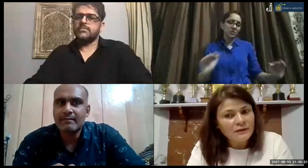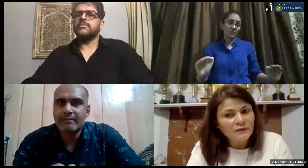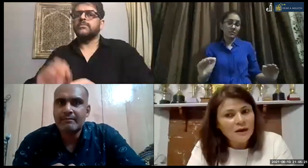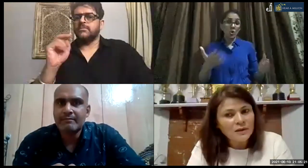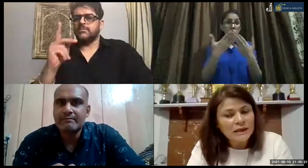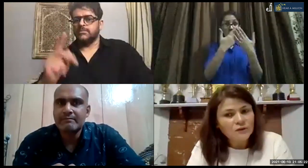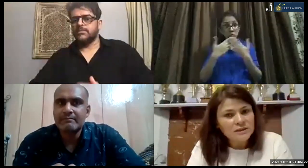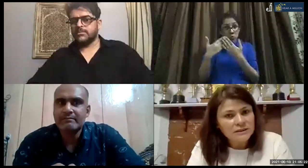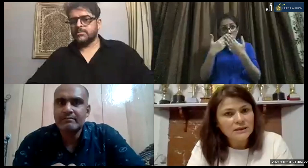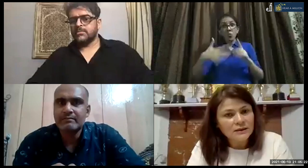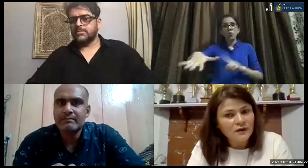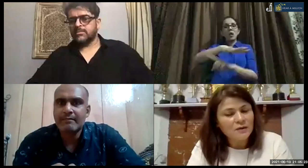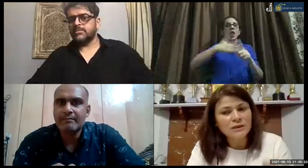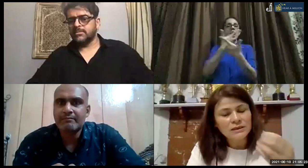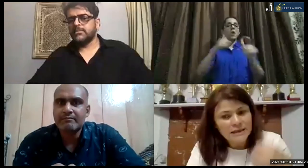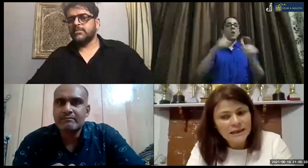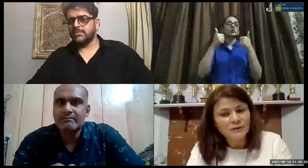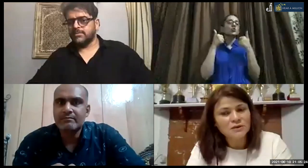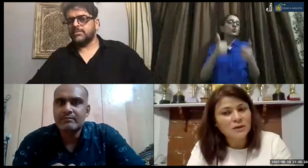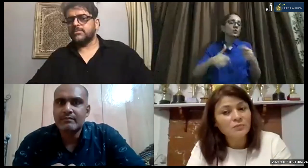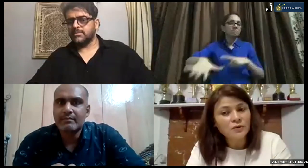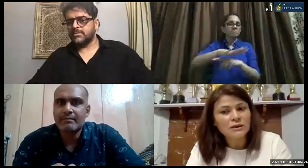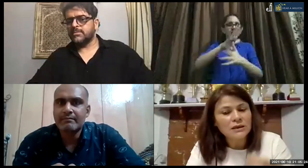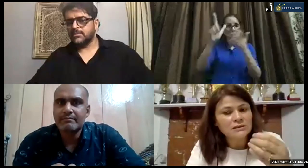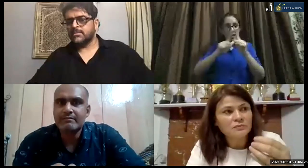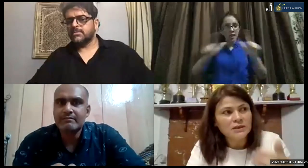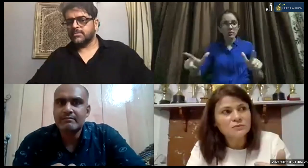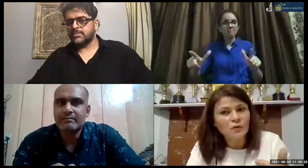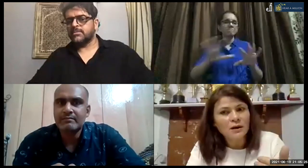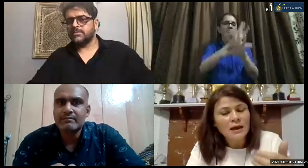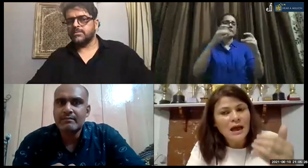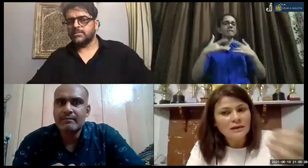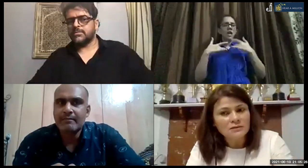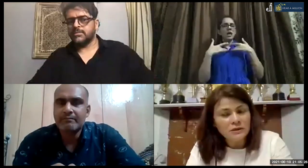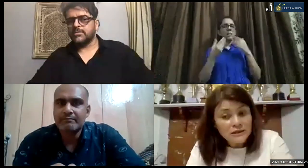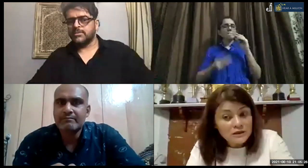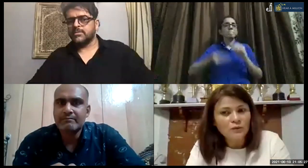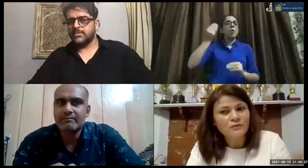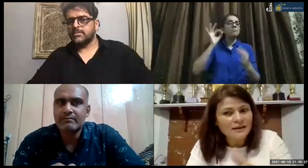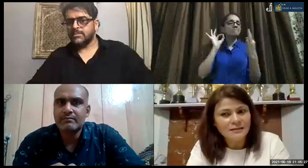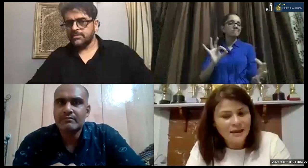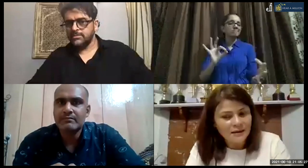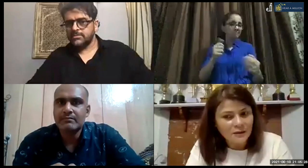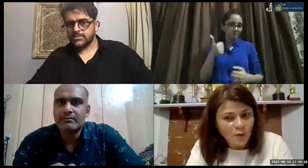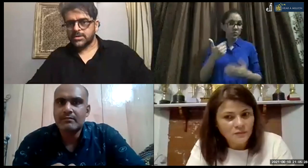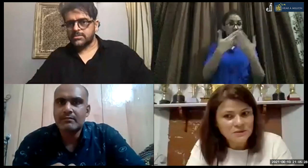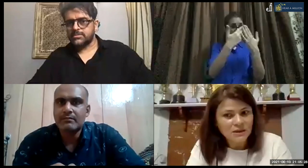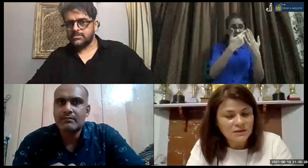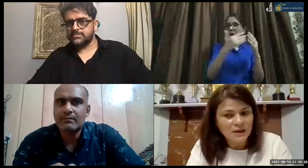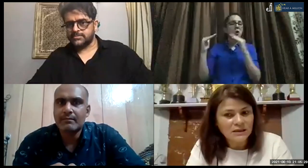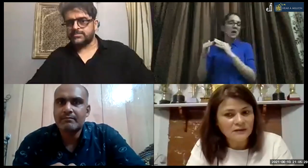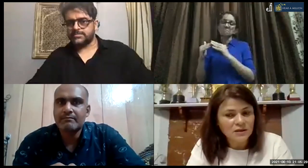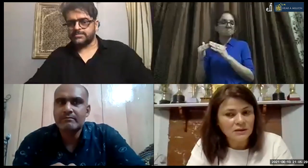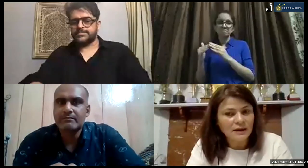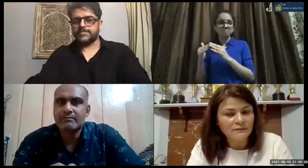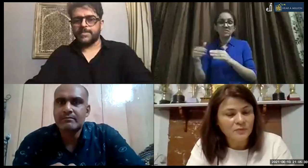school environment, linguistic environment, the sign language input is much more in school rather than in homes, because